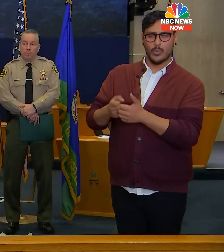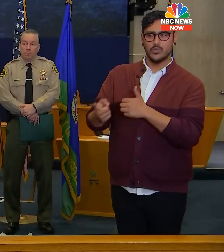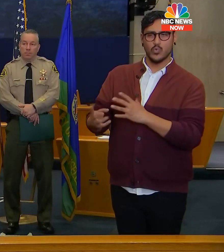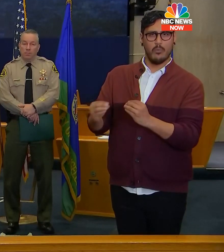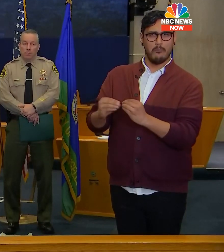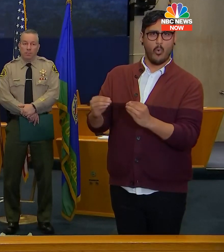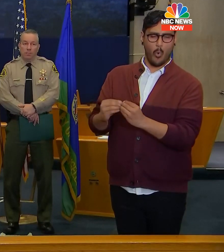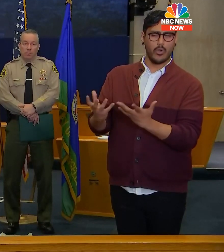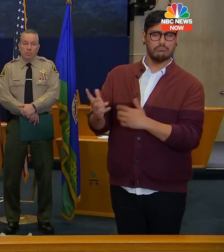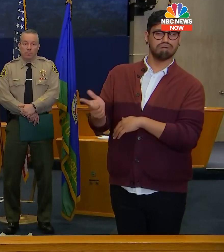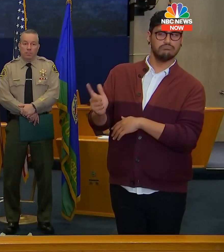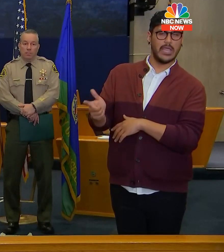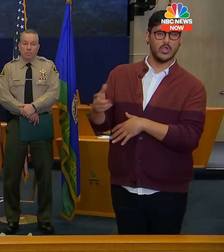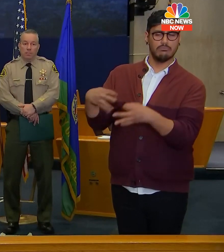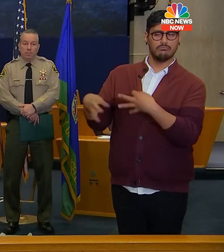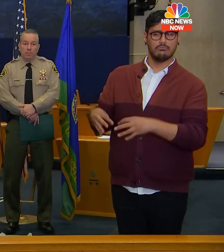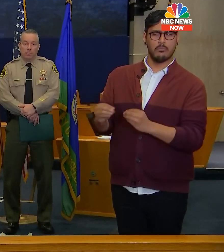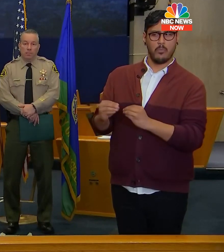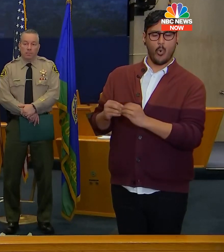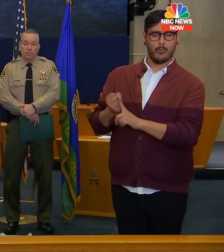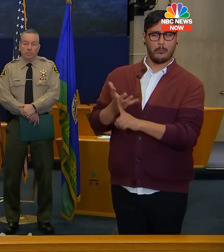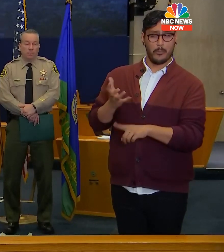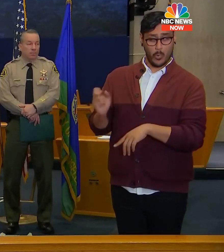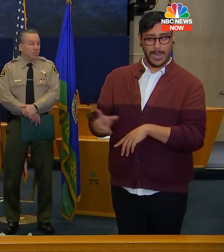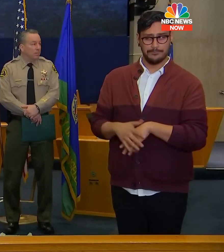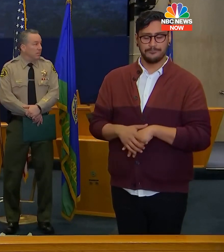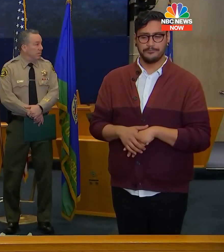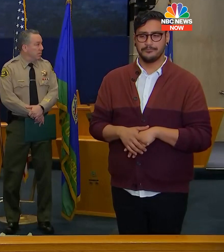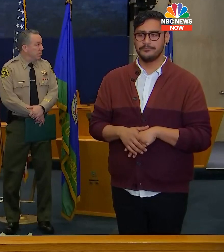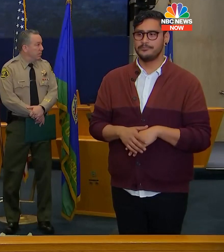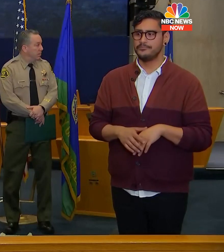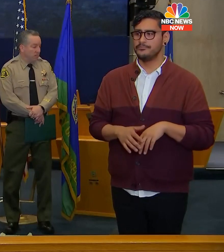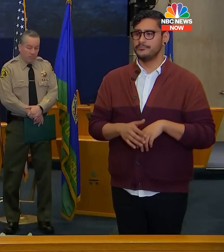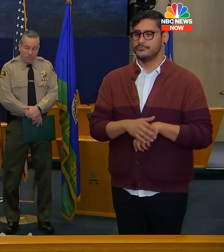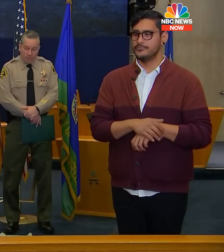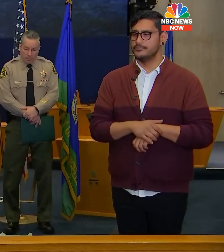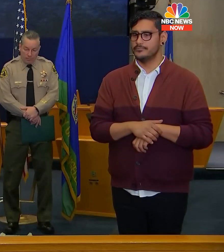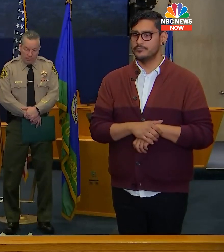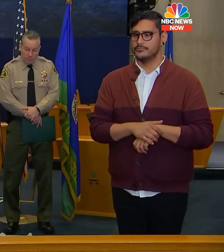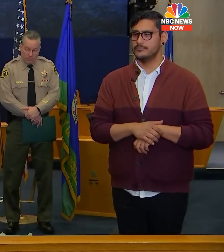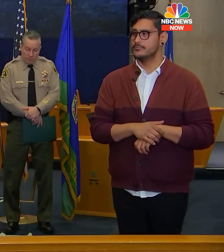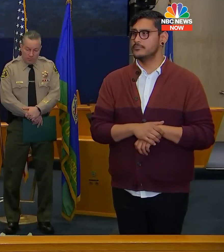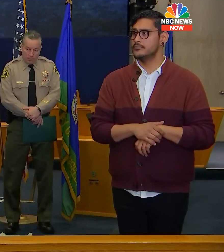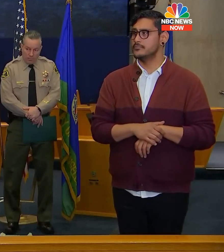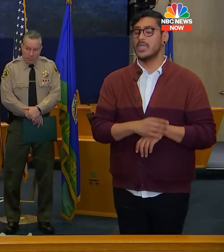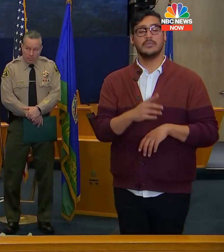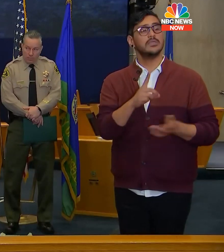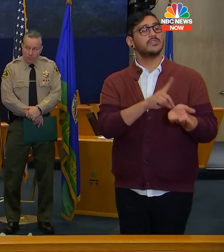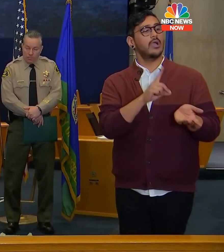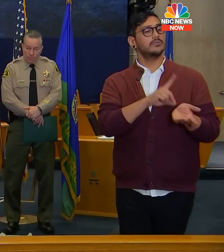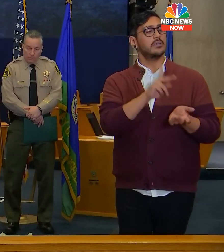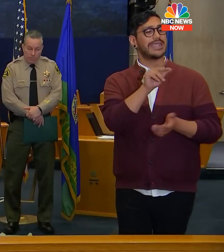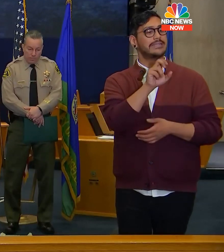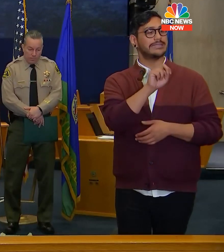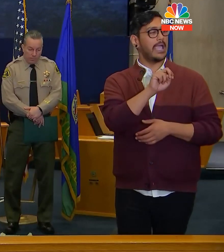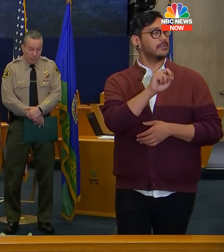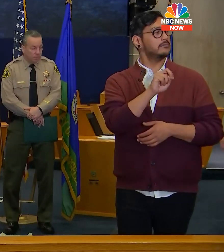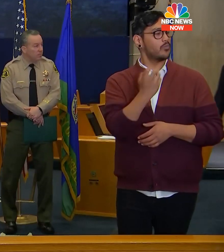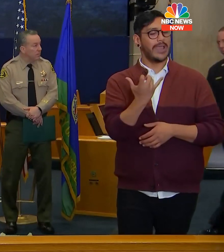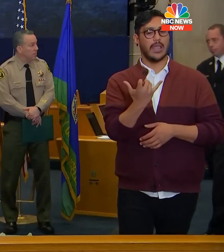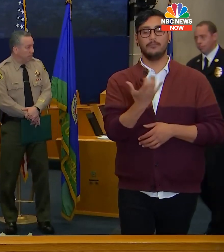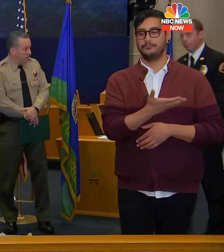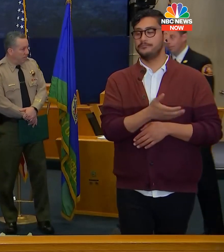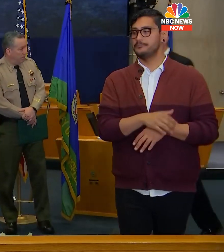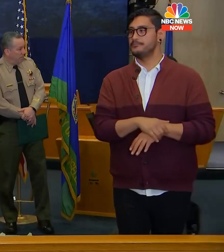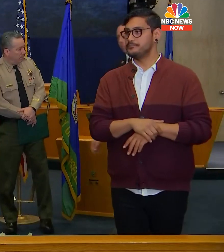and just give you more details on both of those. Okay. Okay, and on the 20,000 tests, wanted to follow up on that. Dr. Kazan's coming up right. Yeah, Dr.